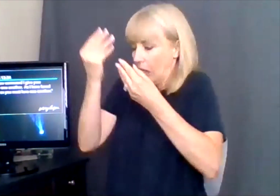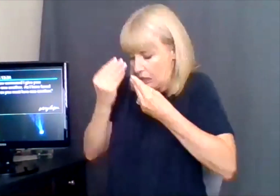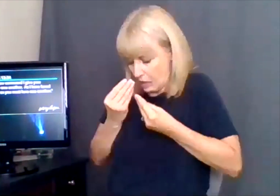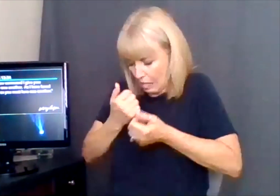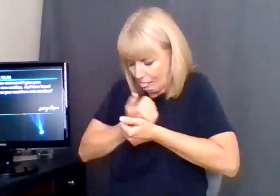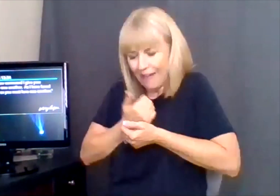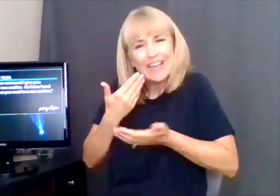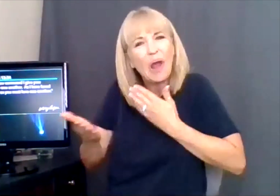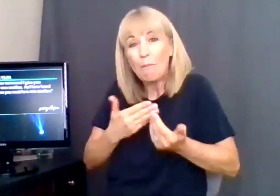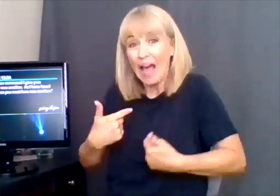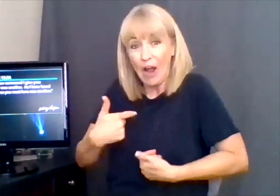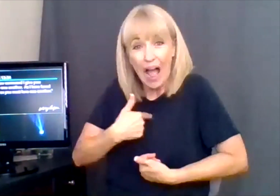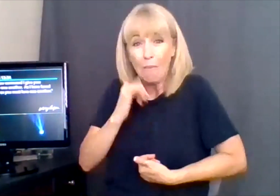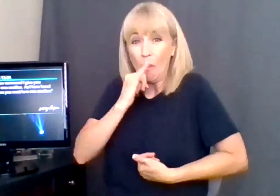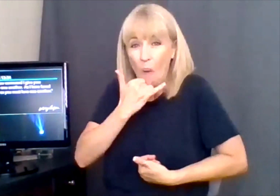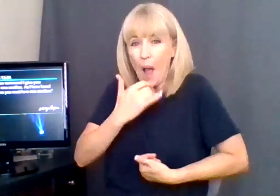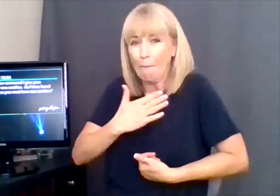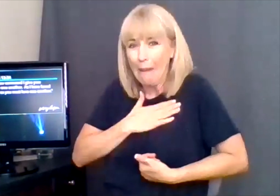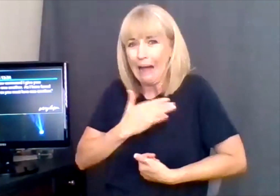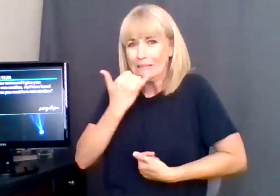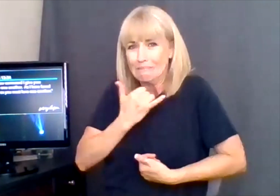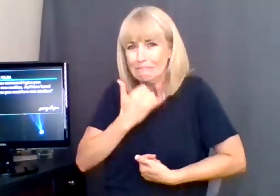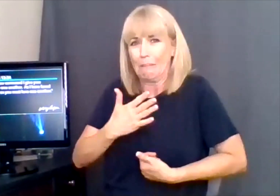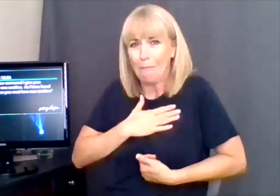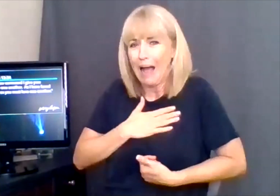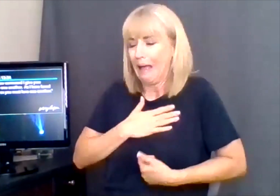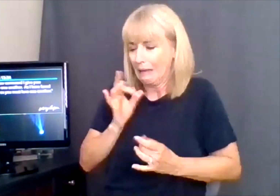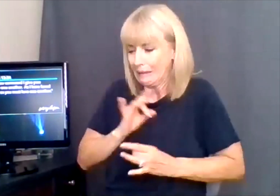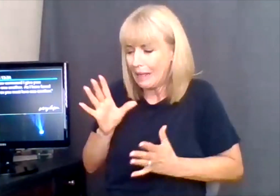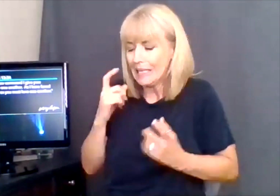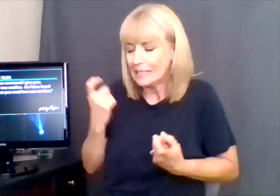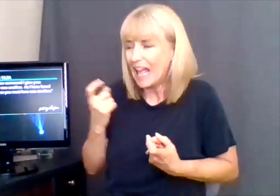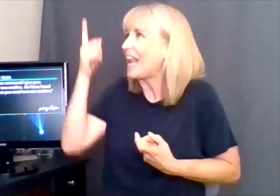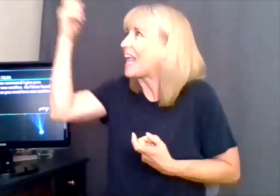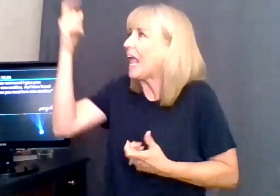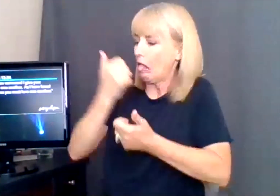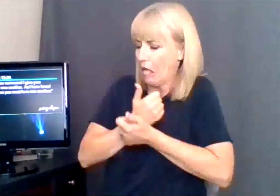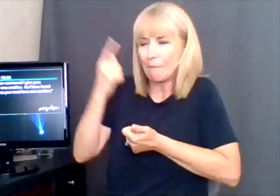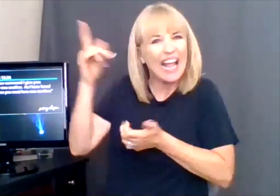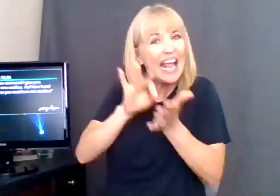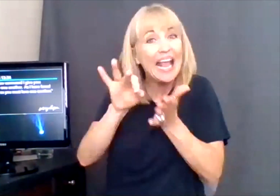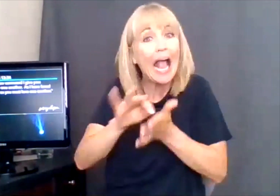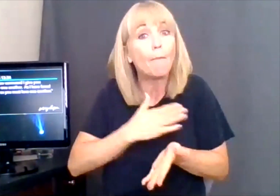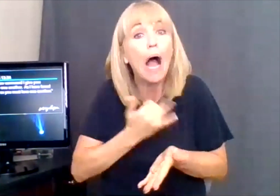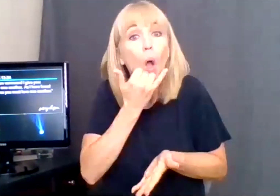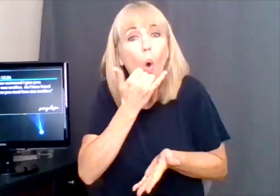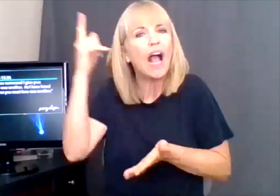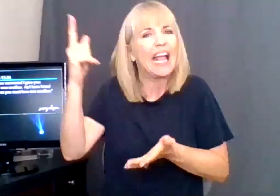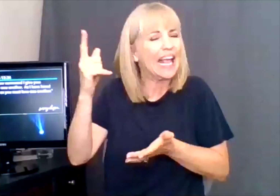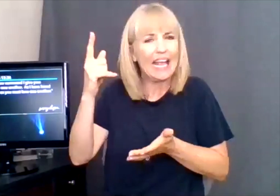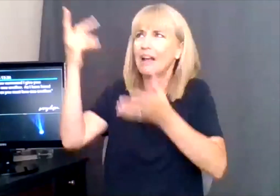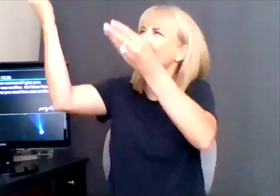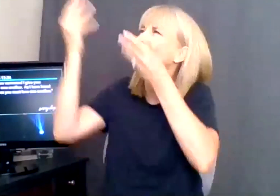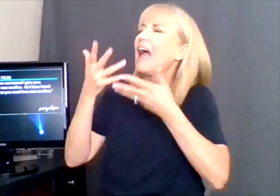my shortcomings, in spite of what I've done wrong. It's a love of grace. It's a love that keeps no record of wrongs. It's a love that continually